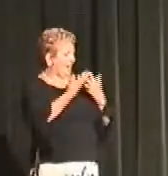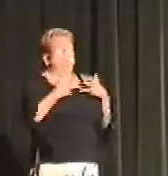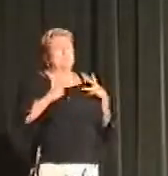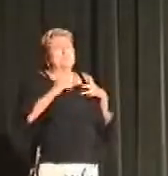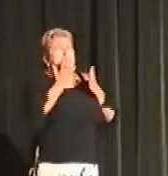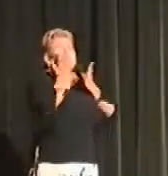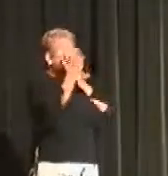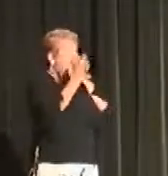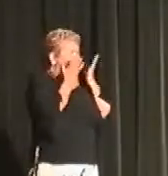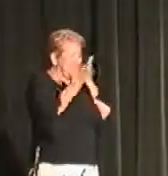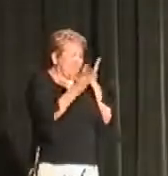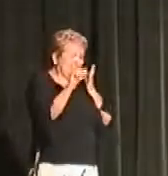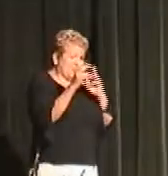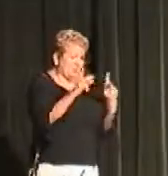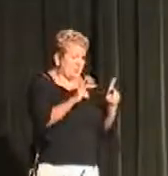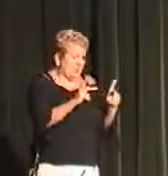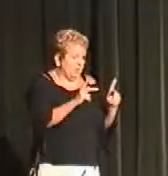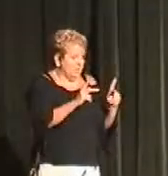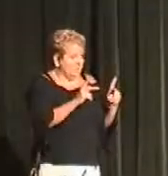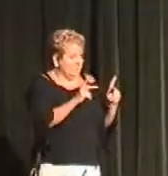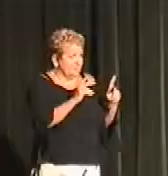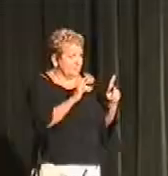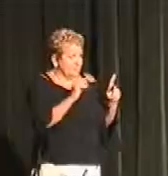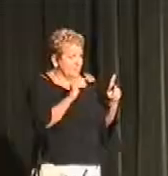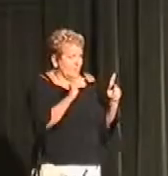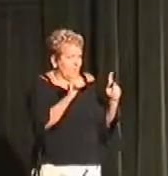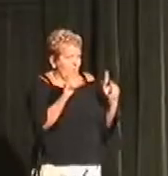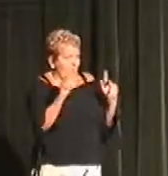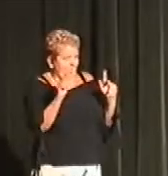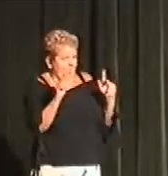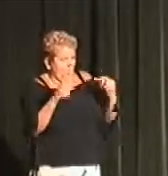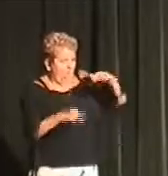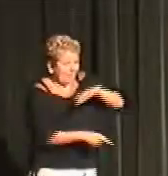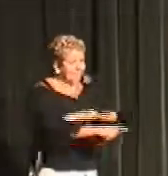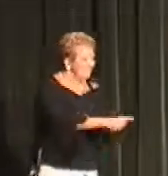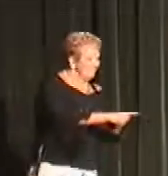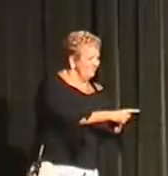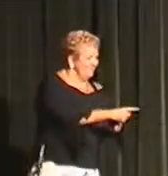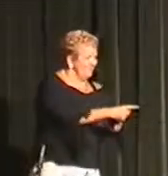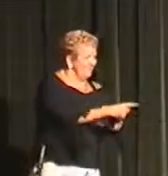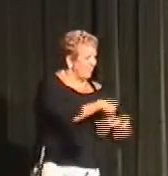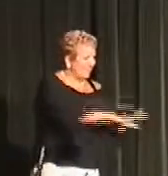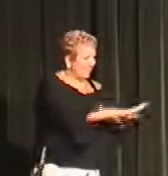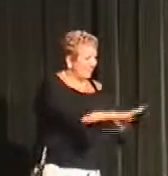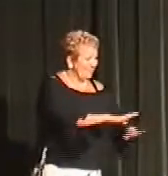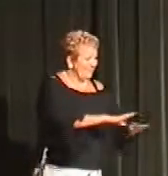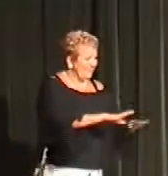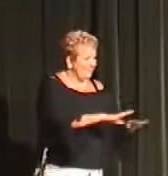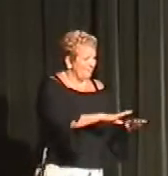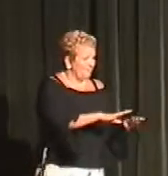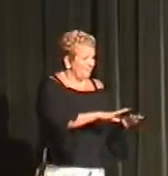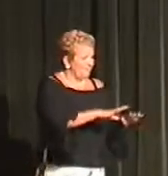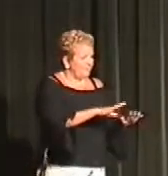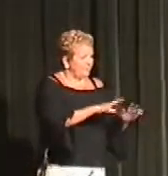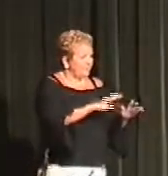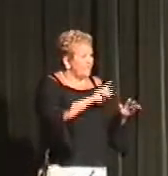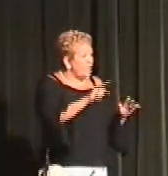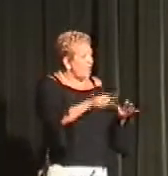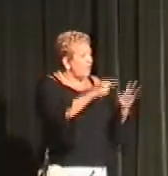And I finally kind of snuck into the room. It's the only convention of Alcoholics Anonymous I've ever been to. I never went to one meeting. I